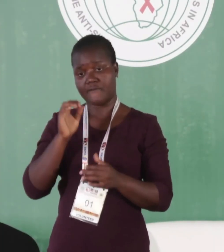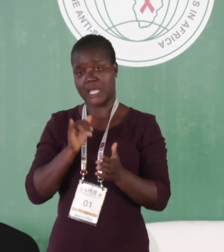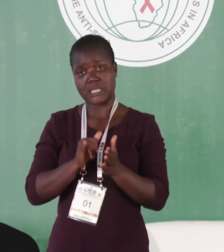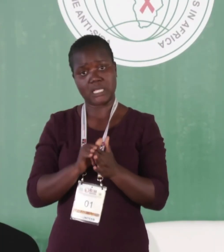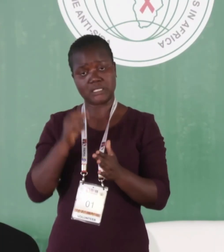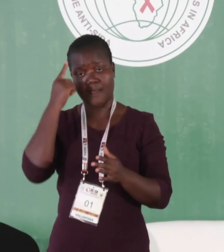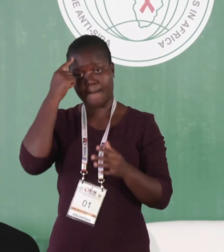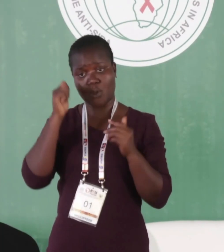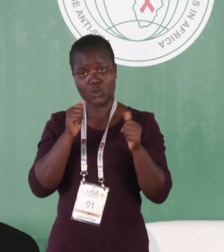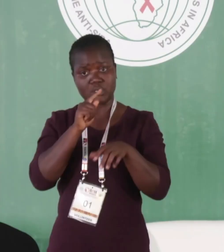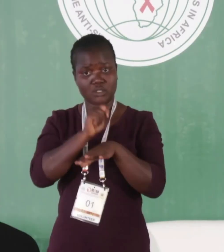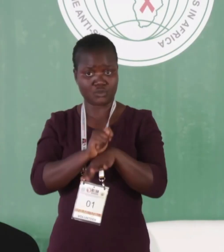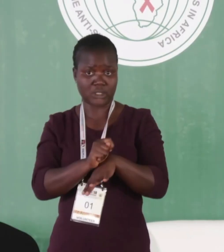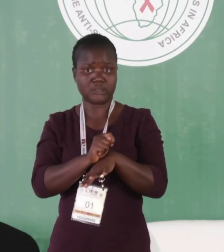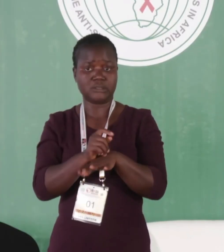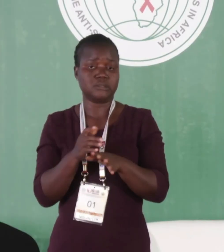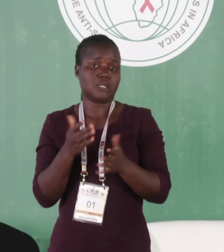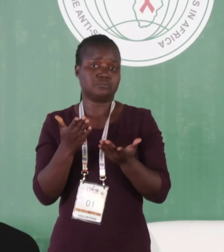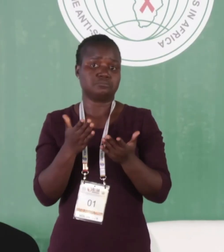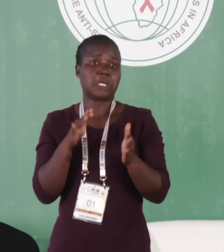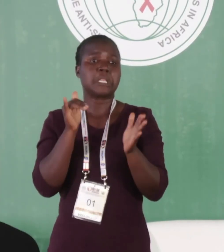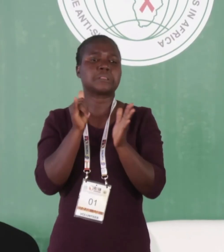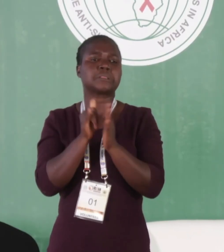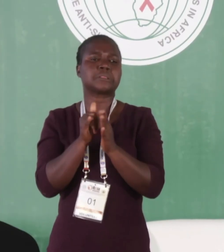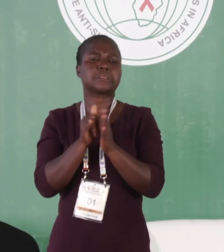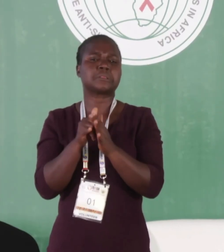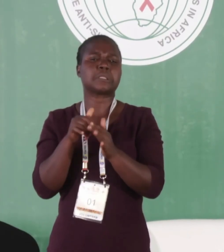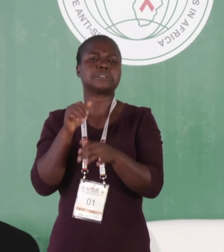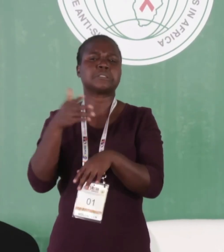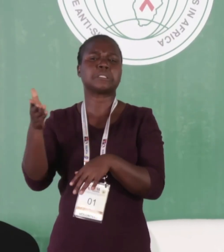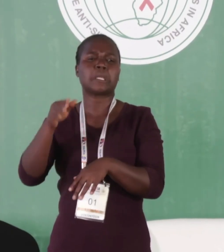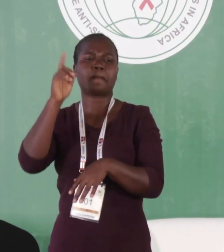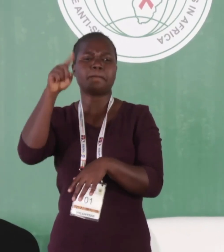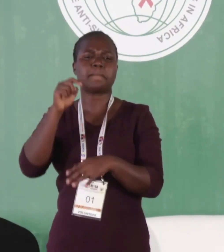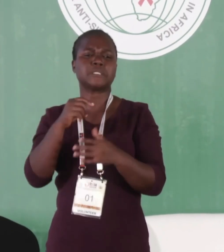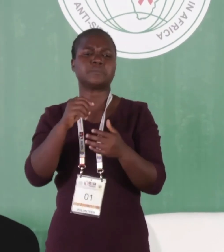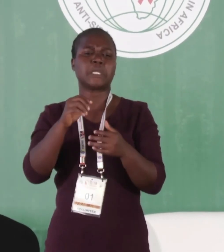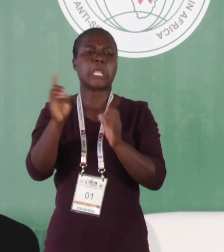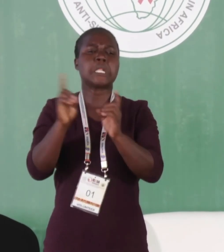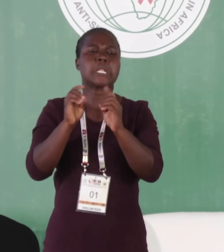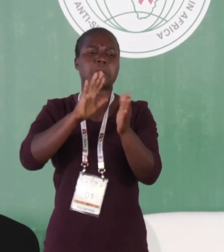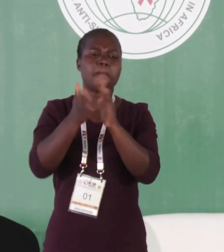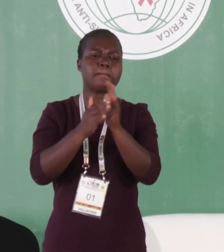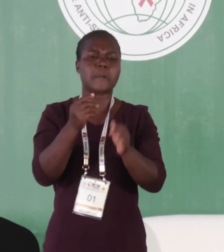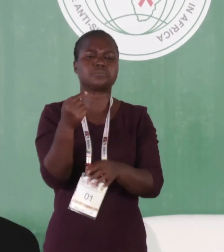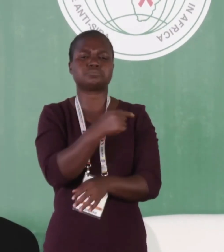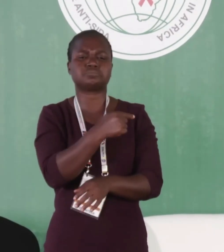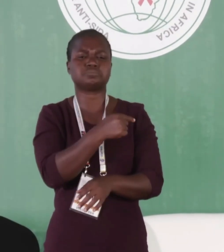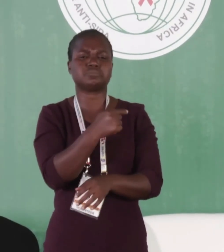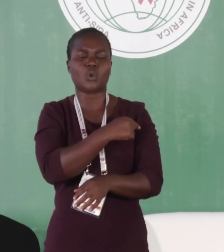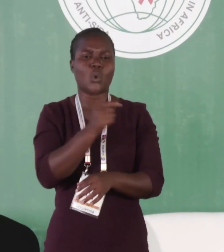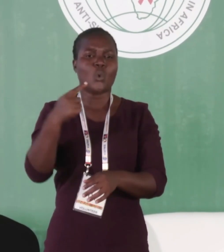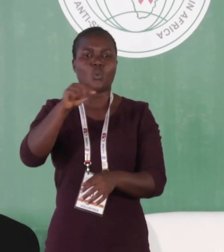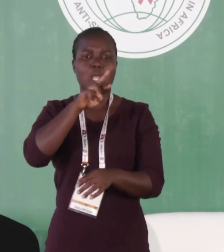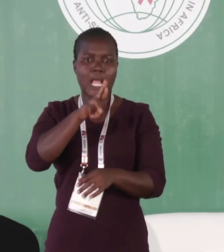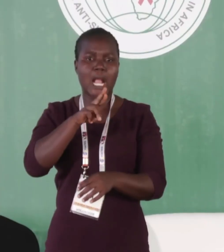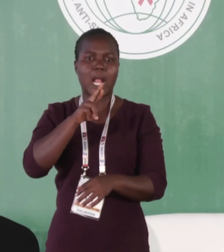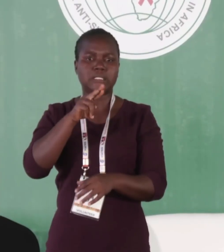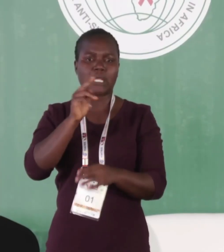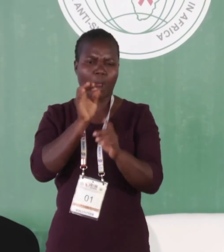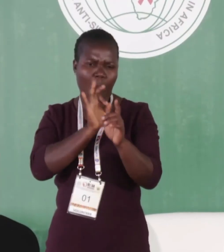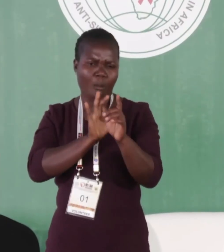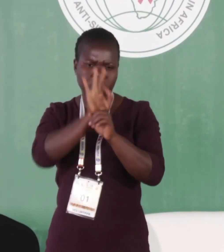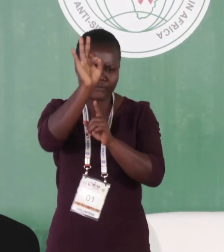birth attendants were really, that declaration was crafted by people like me and her. I mean, we are the dinosaurs of the AIDS response,